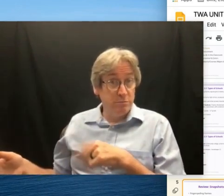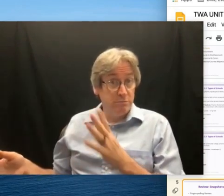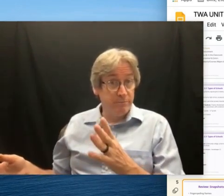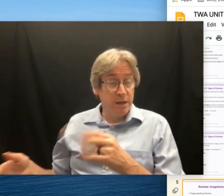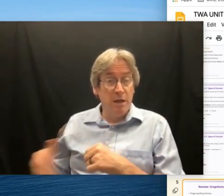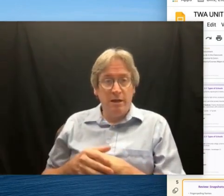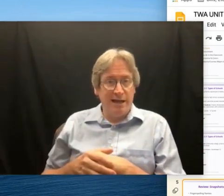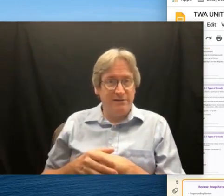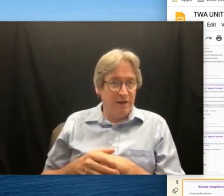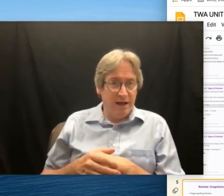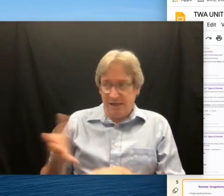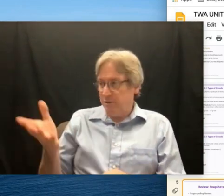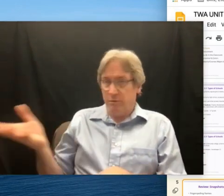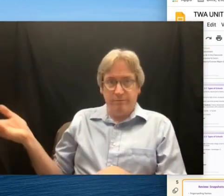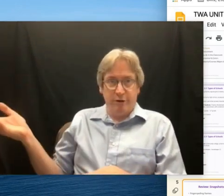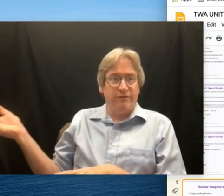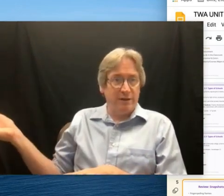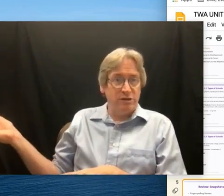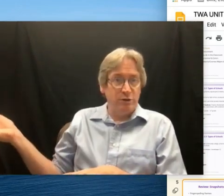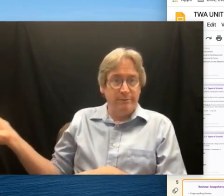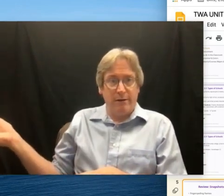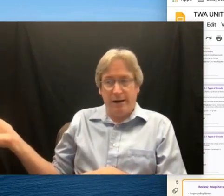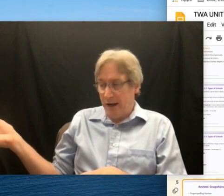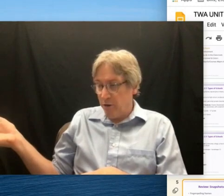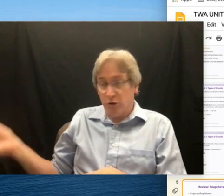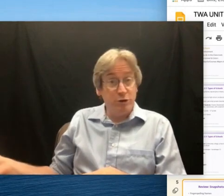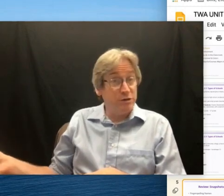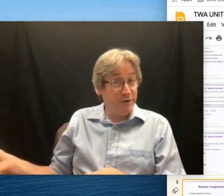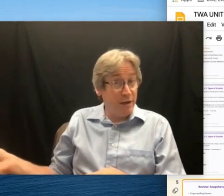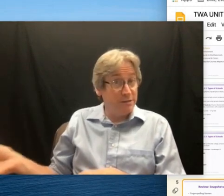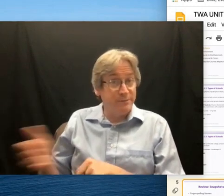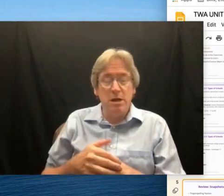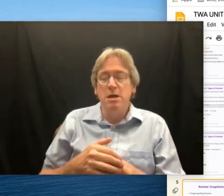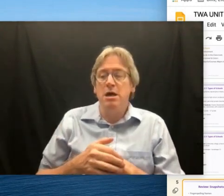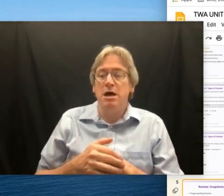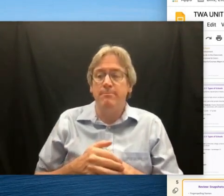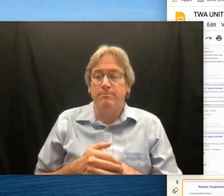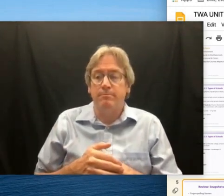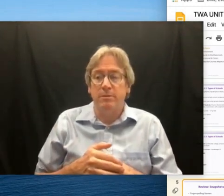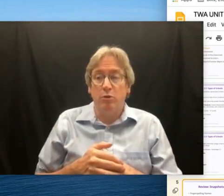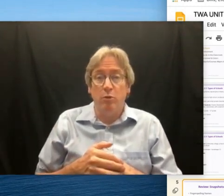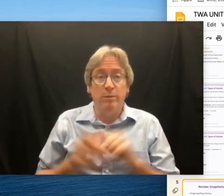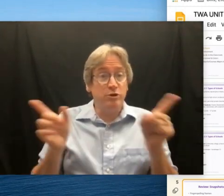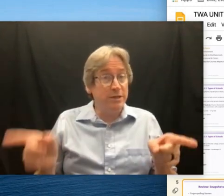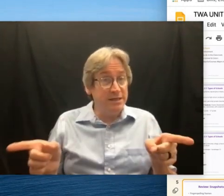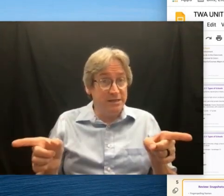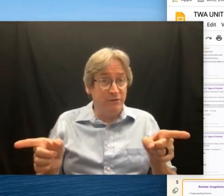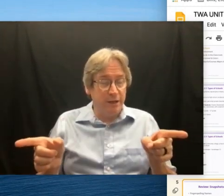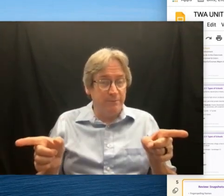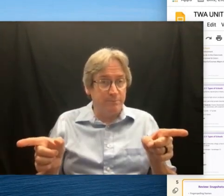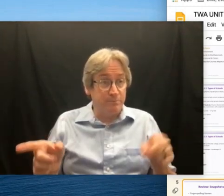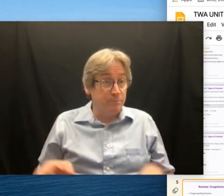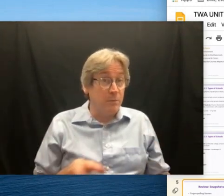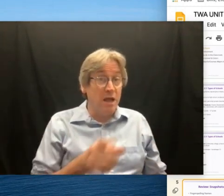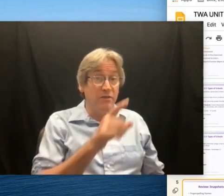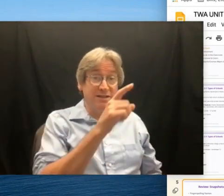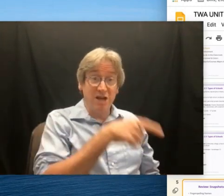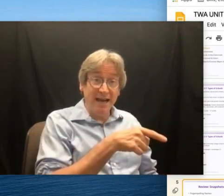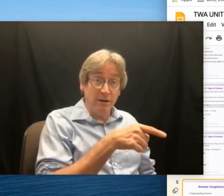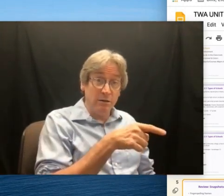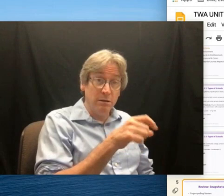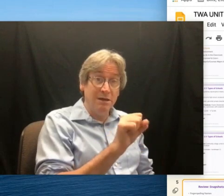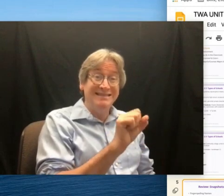shoes, as in your fellow student Mary, and her shoes are very nice. We would treat these differently.